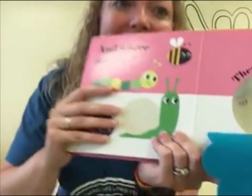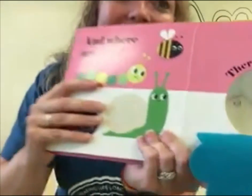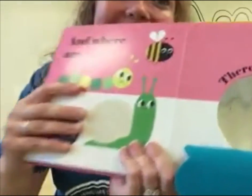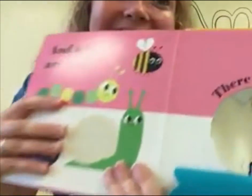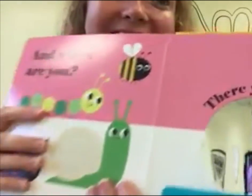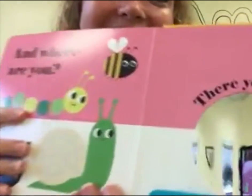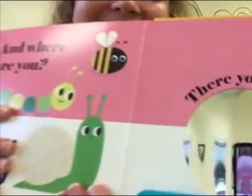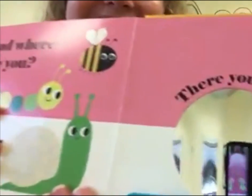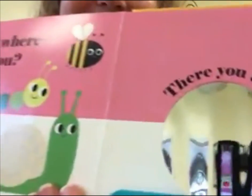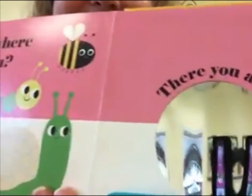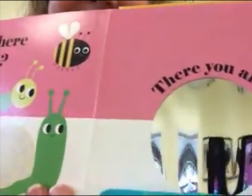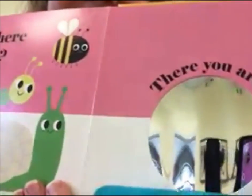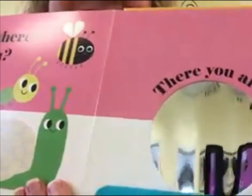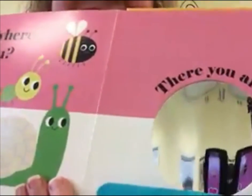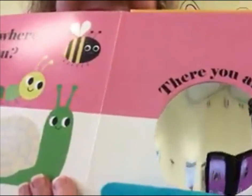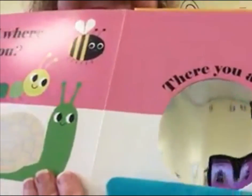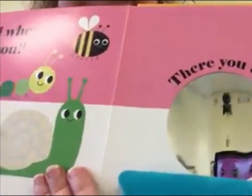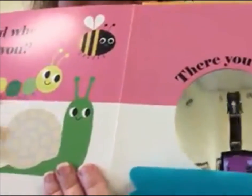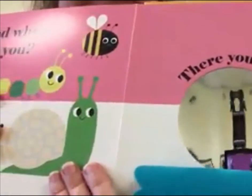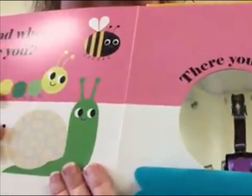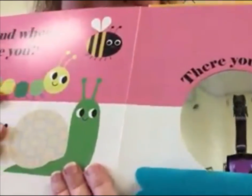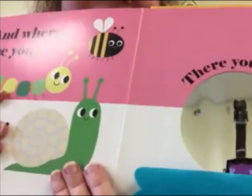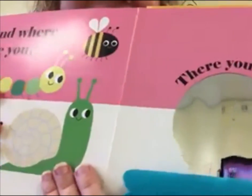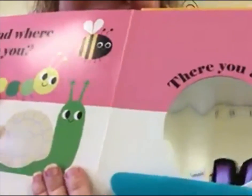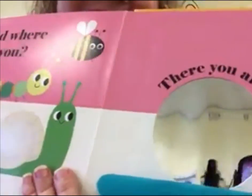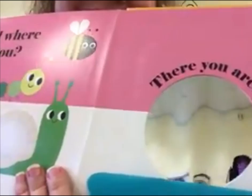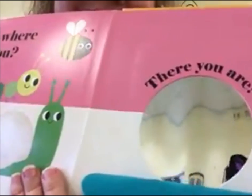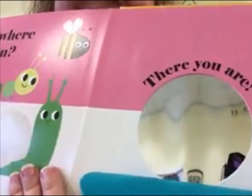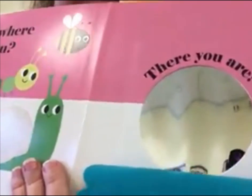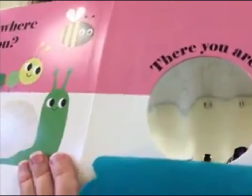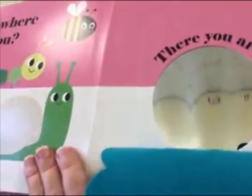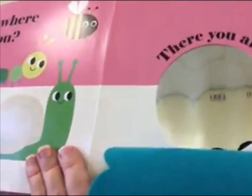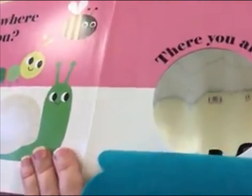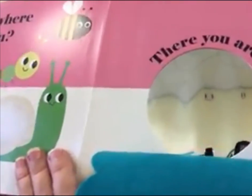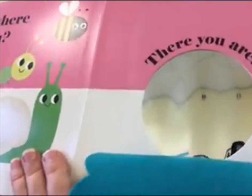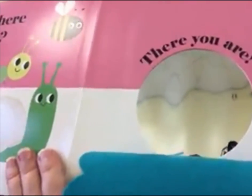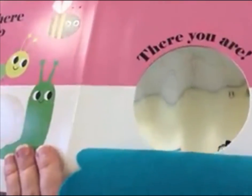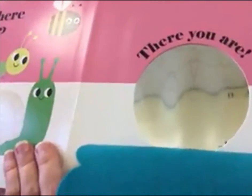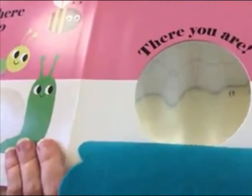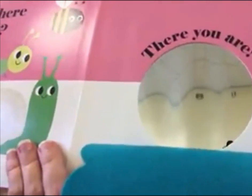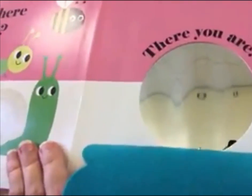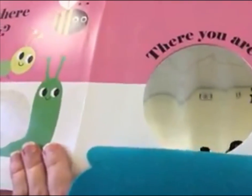it's a mirror. How fun is that? There you are.